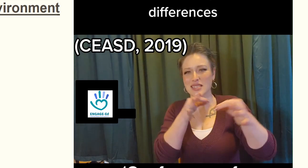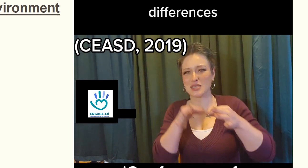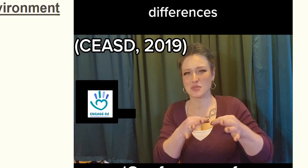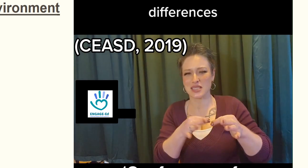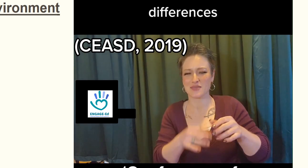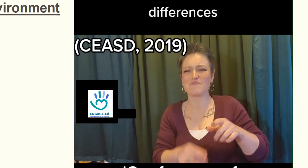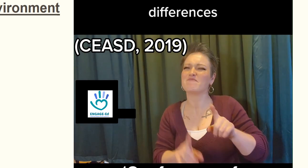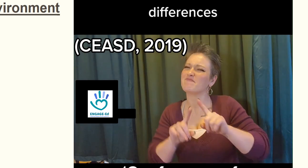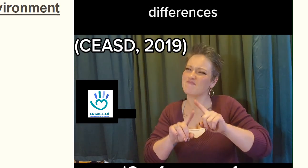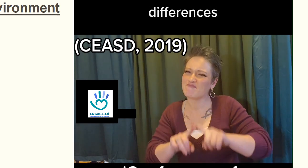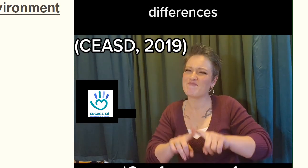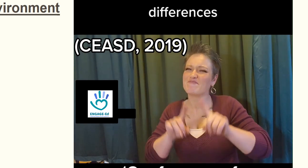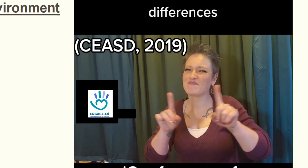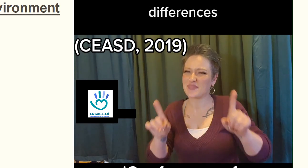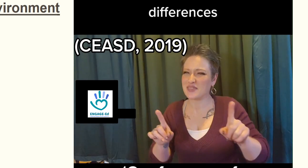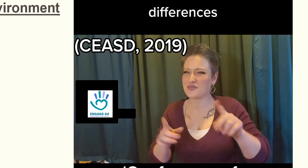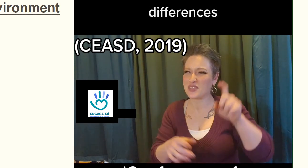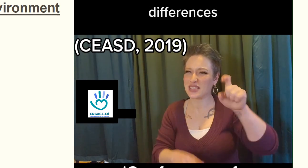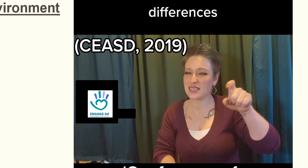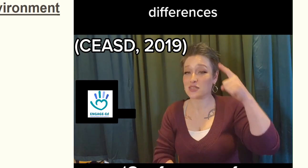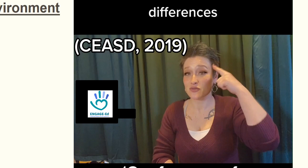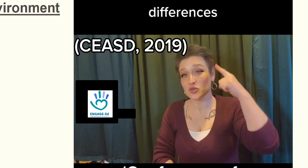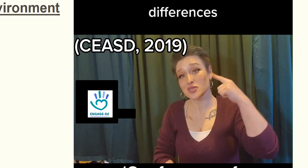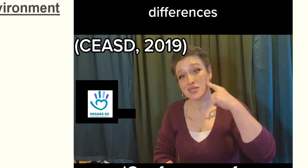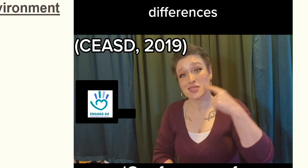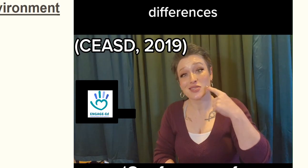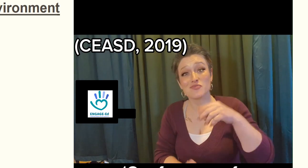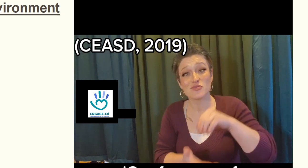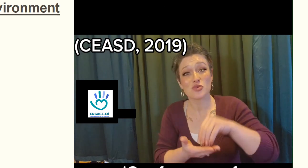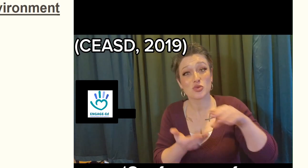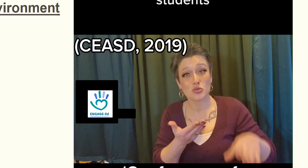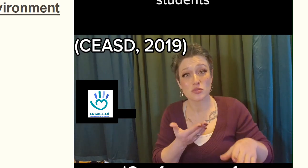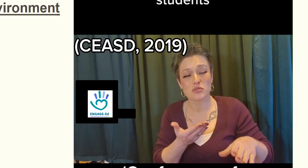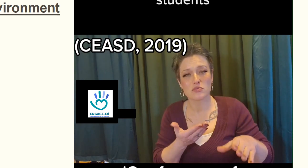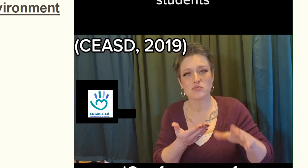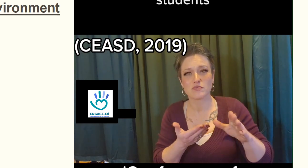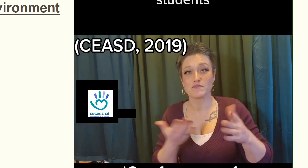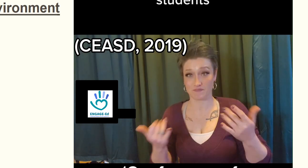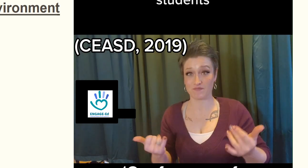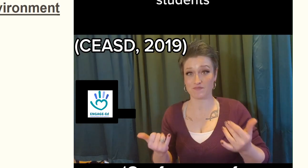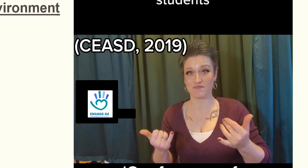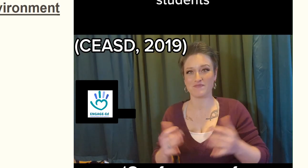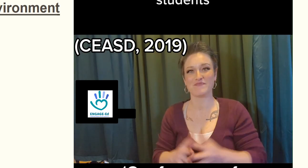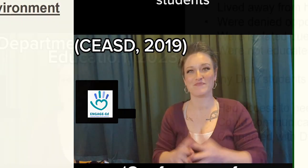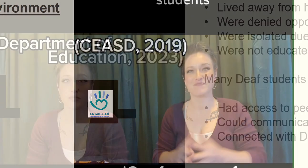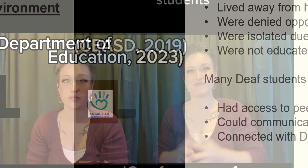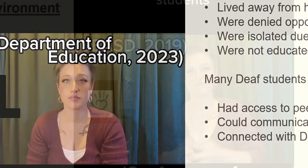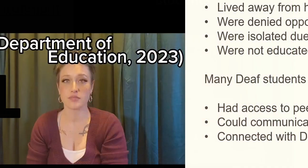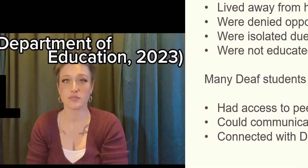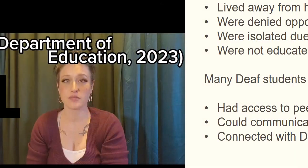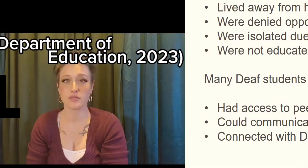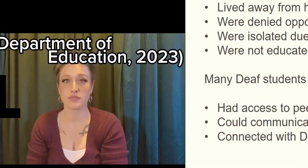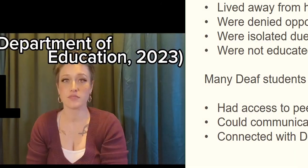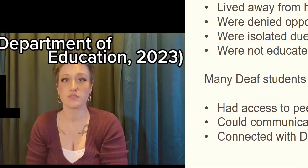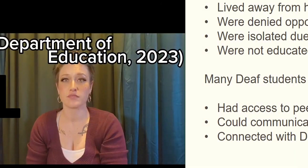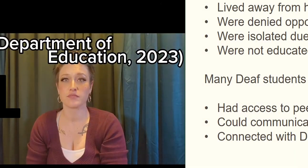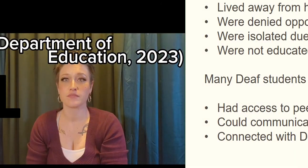same letters to explain the differences and how it's different for deaf students.